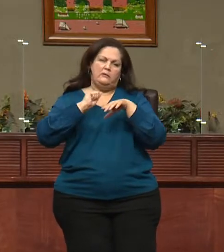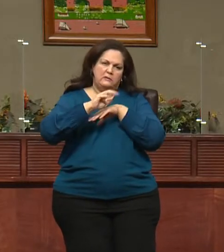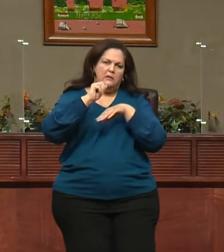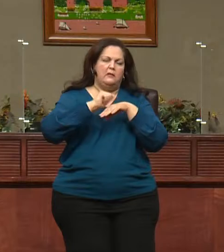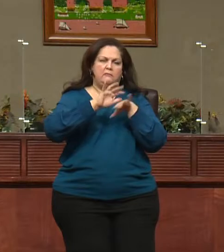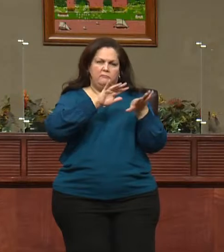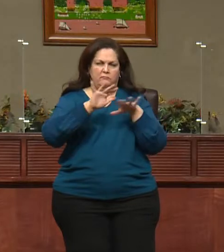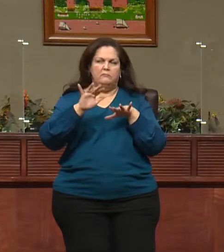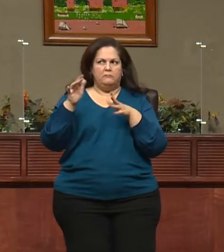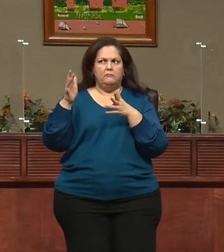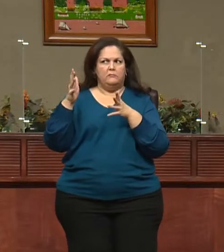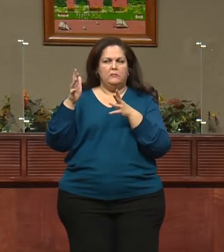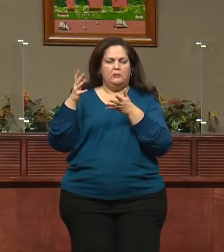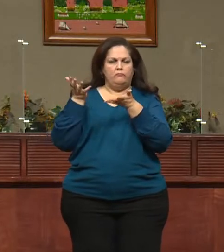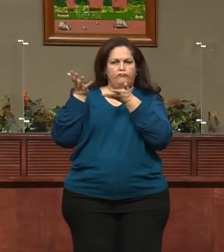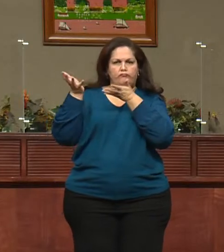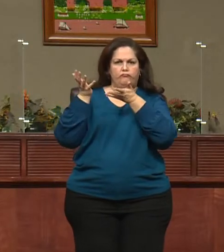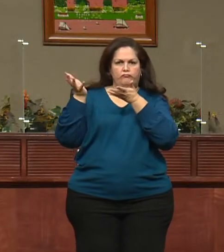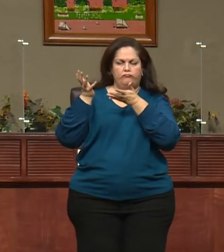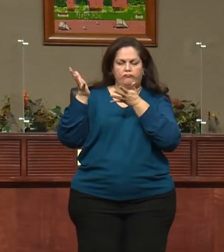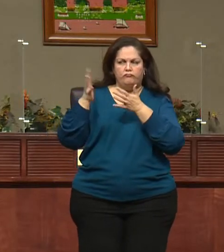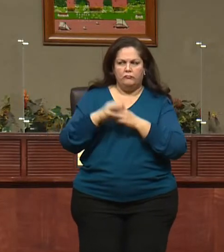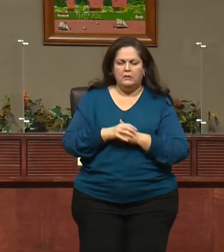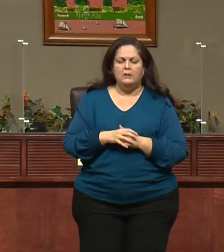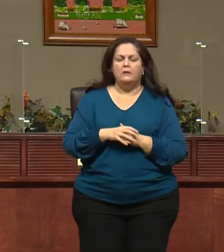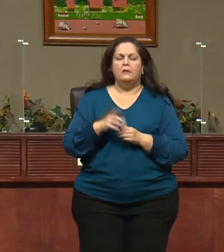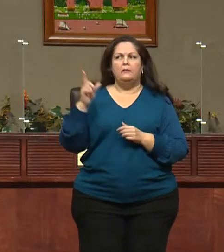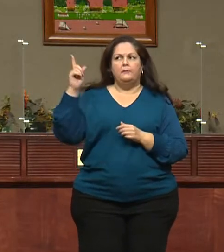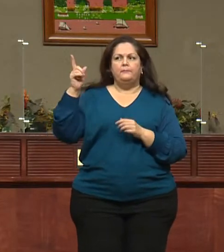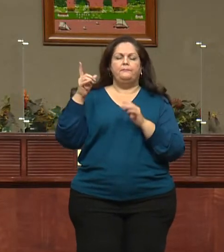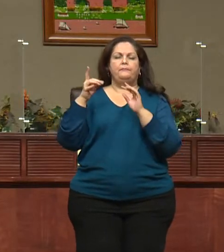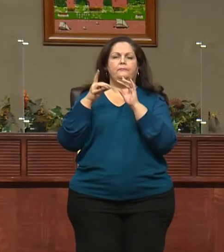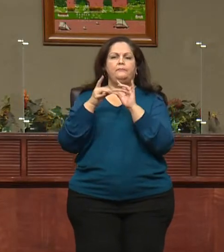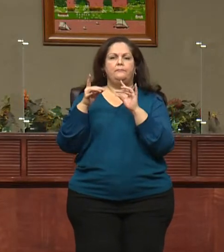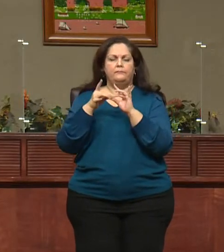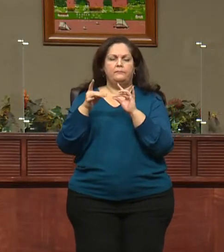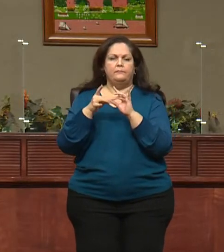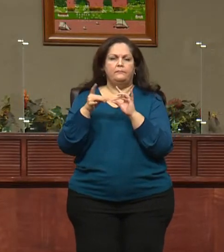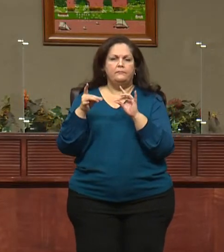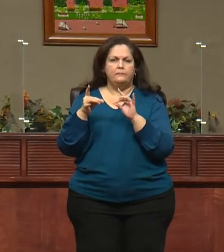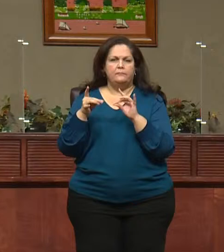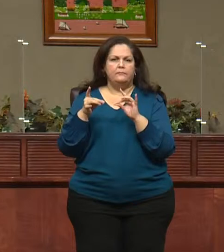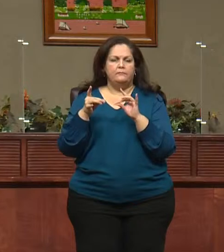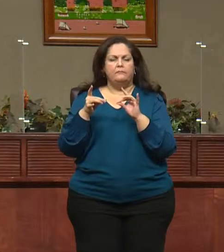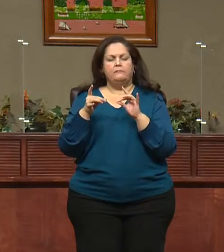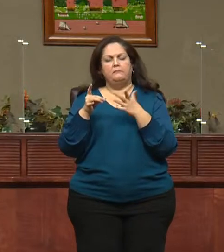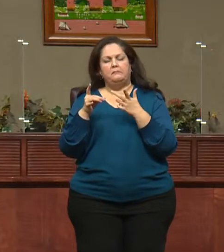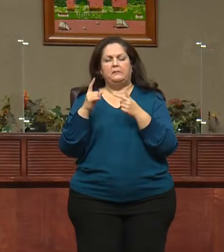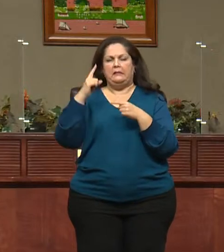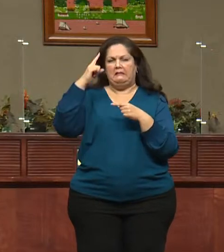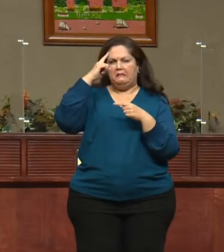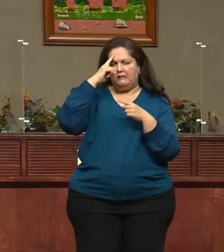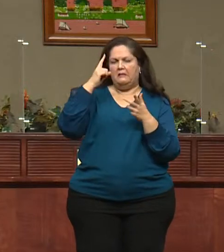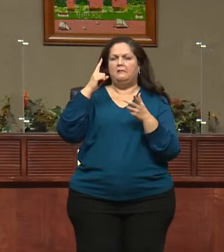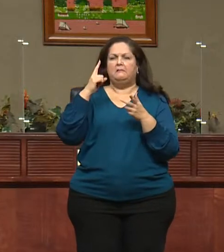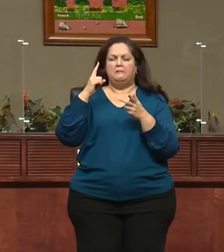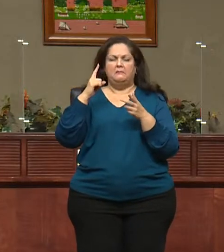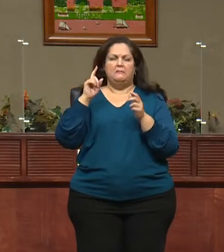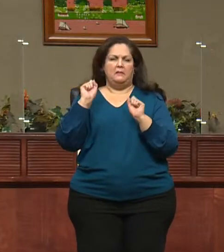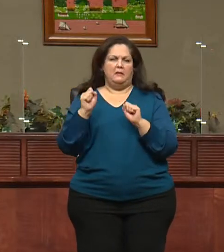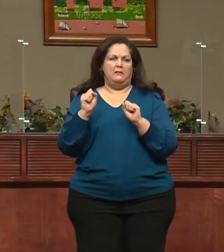country. We heard that they anticipate